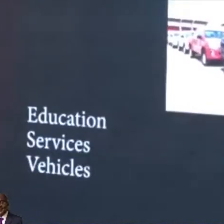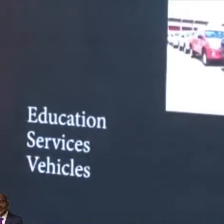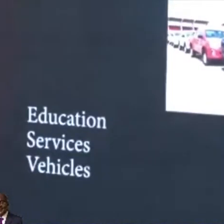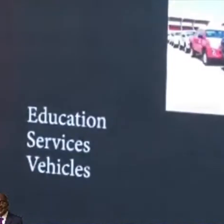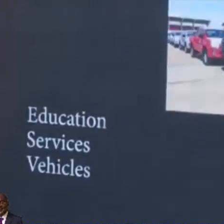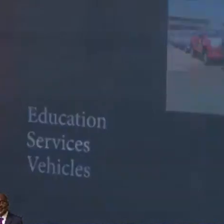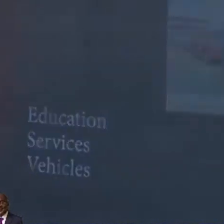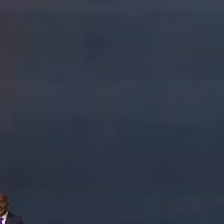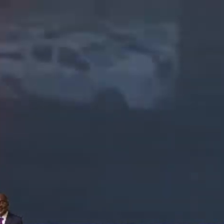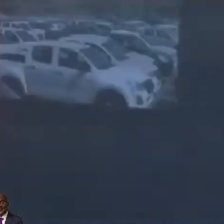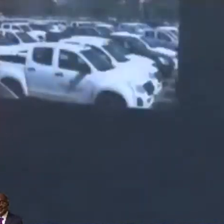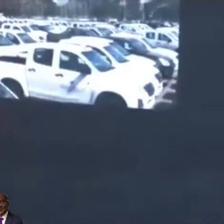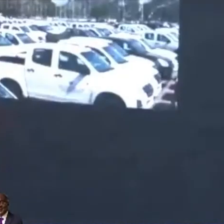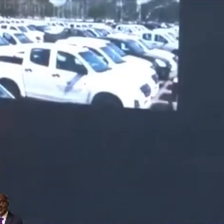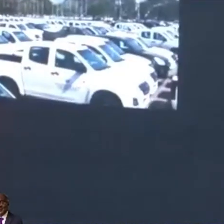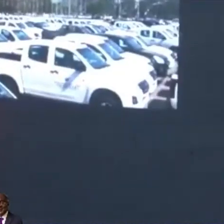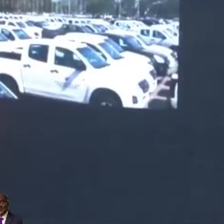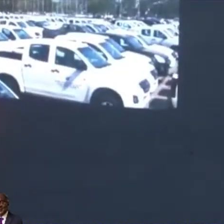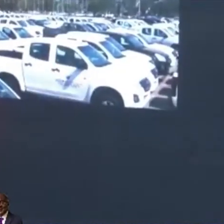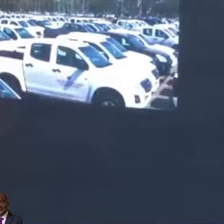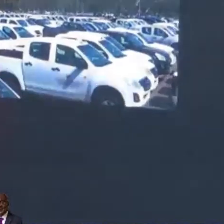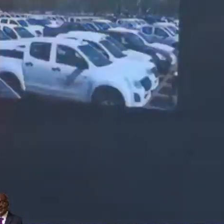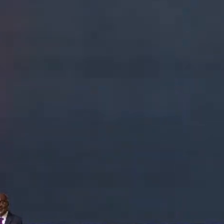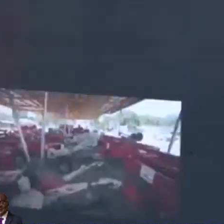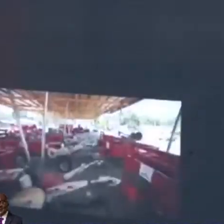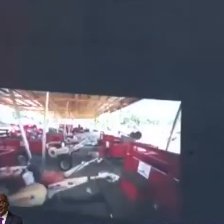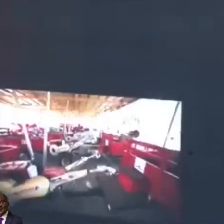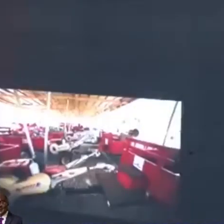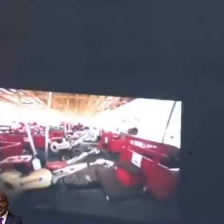in a race you can't.